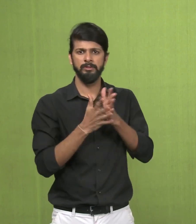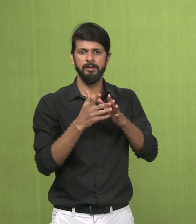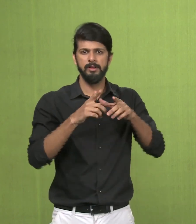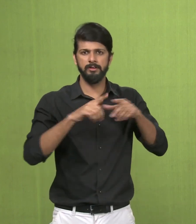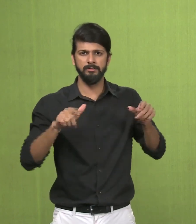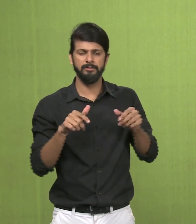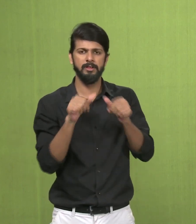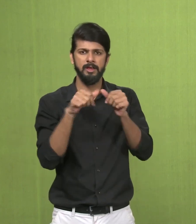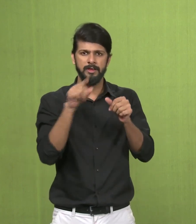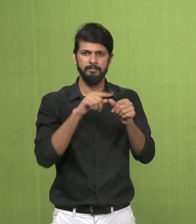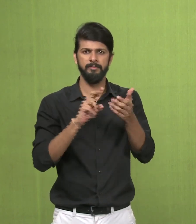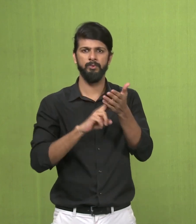at